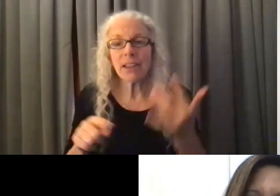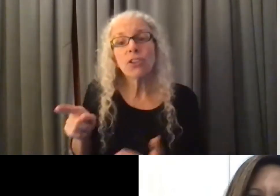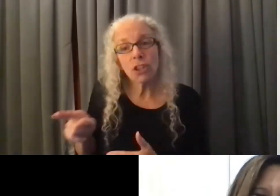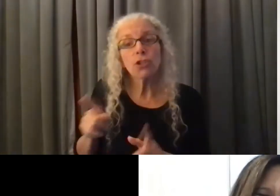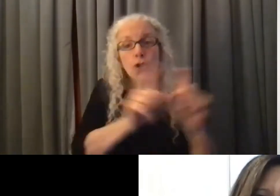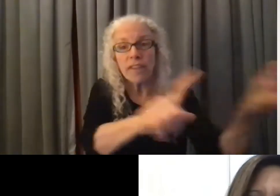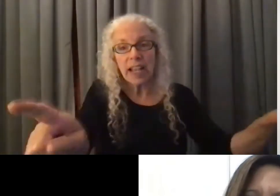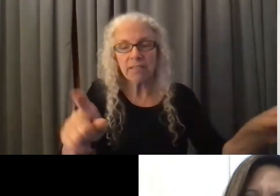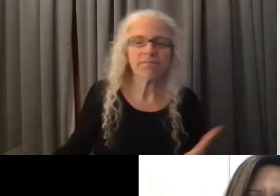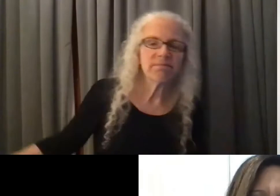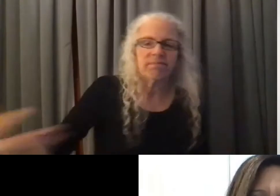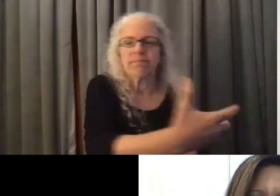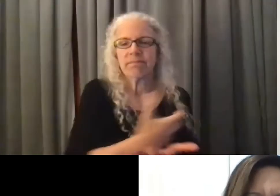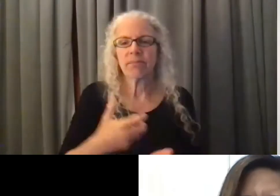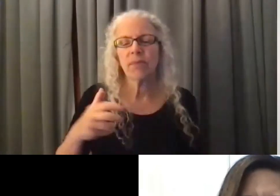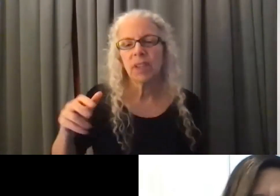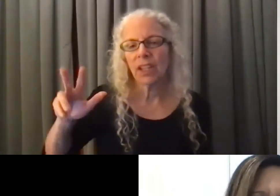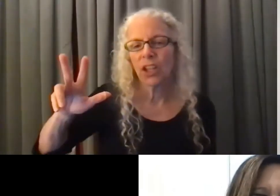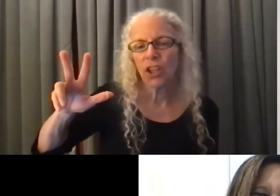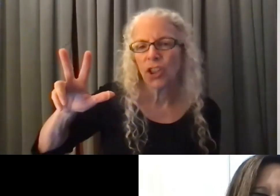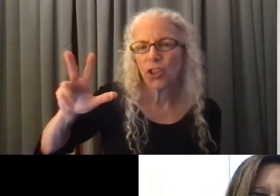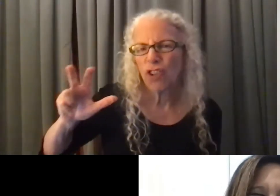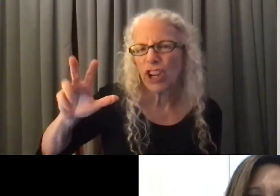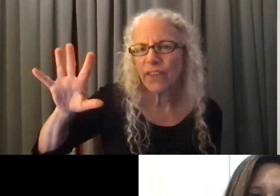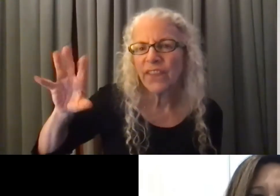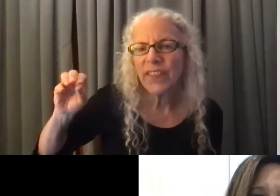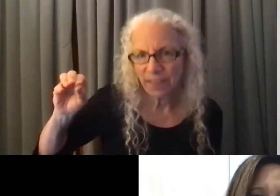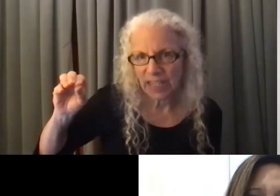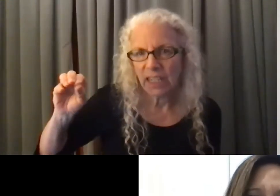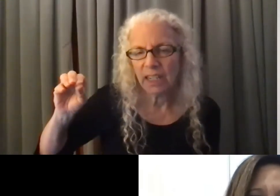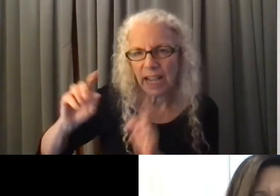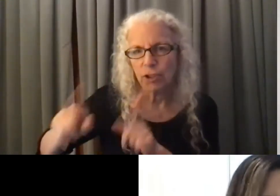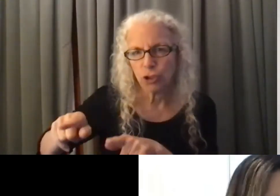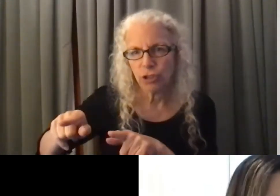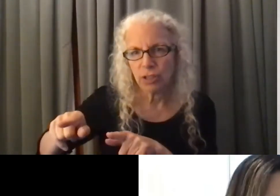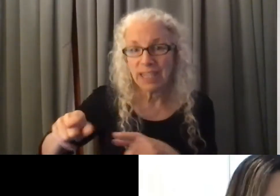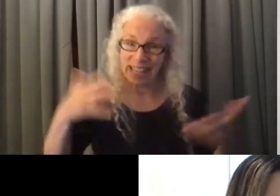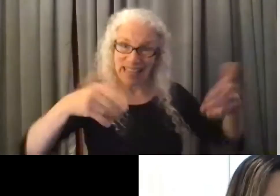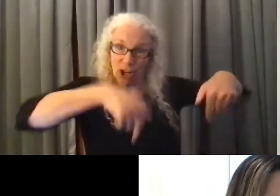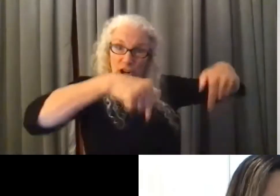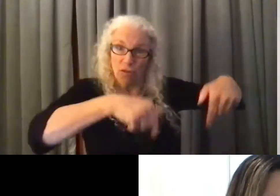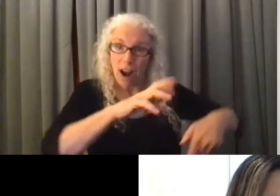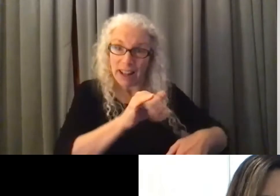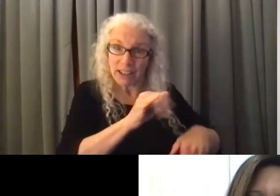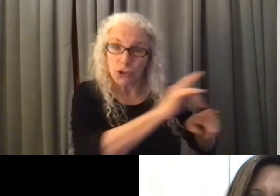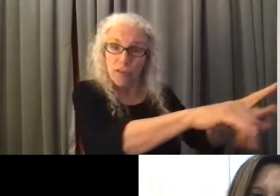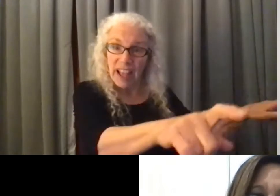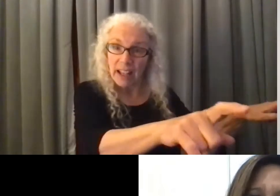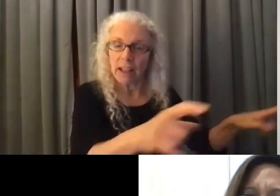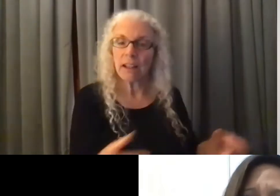around 350 or so responses. In Rhode Island, for our survey, we were able to capture